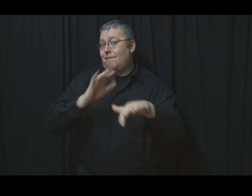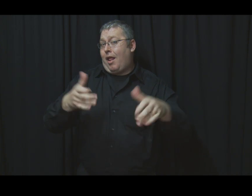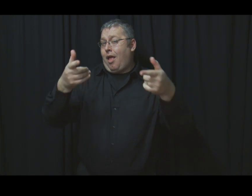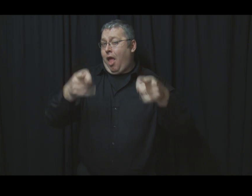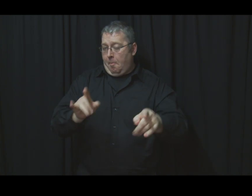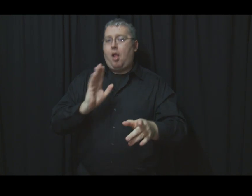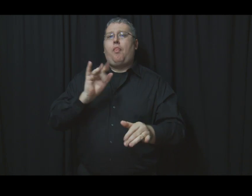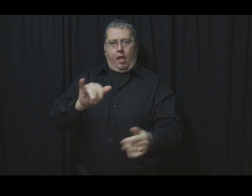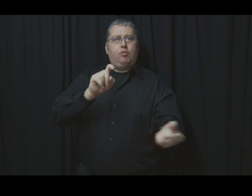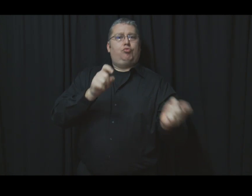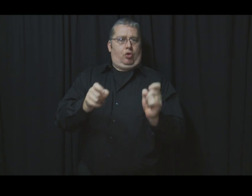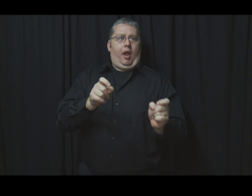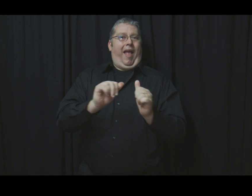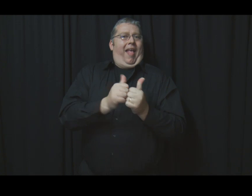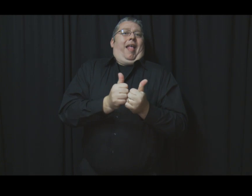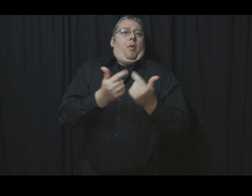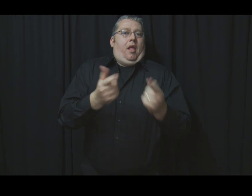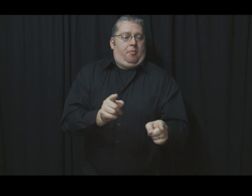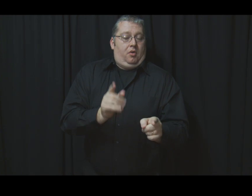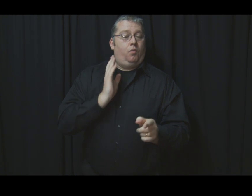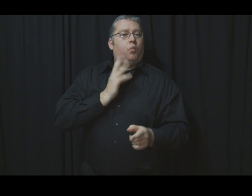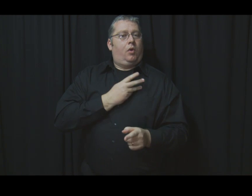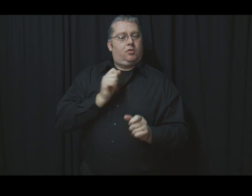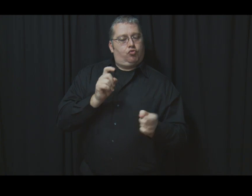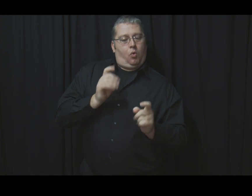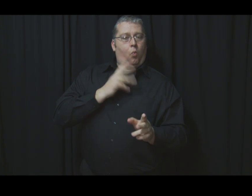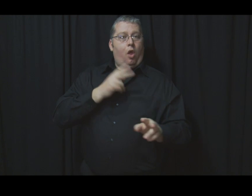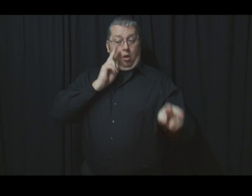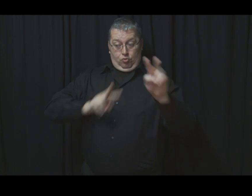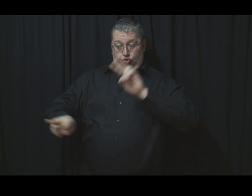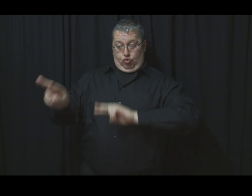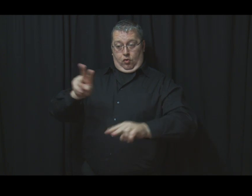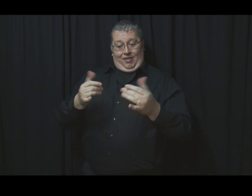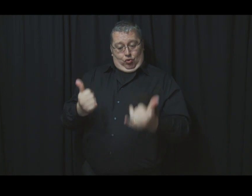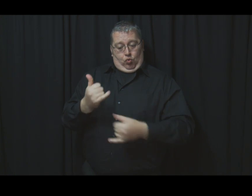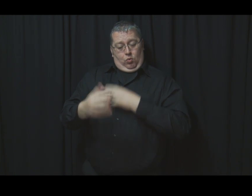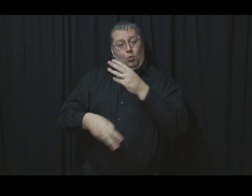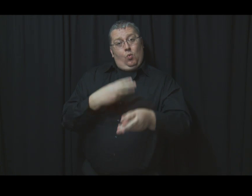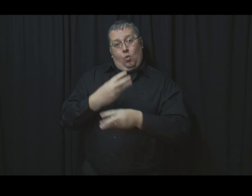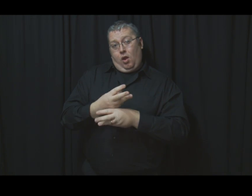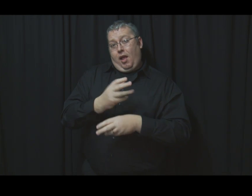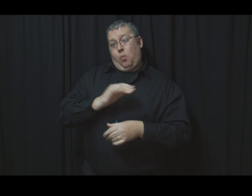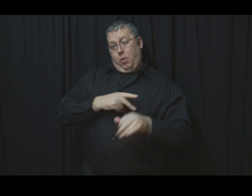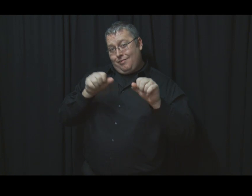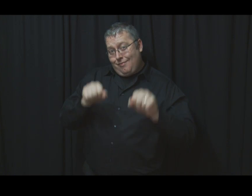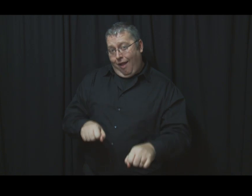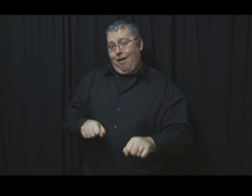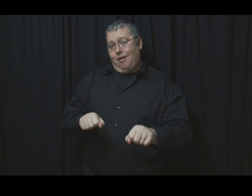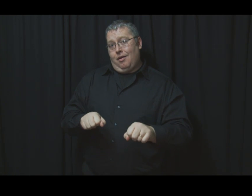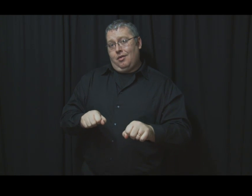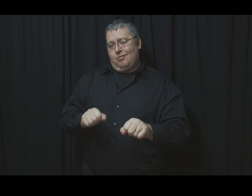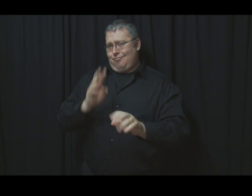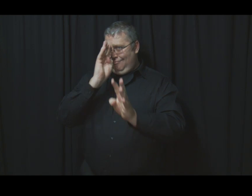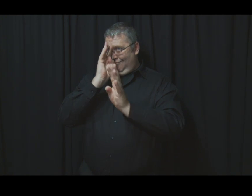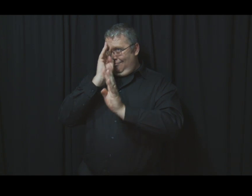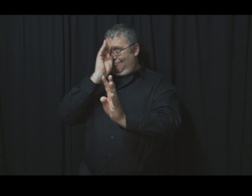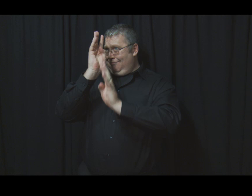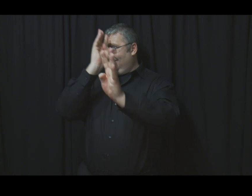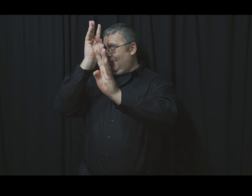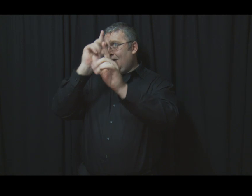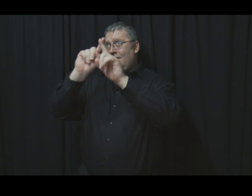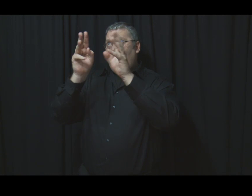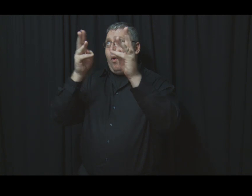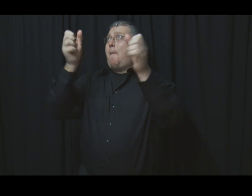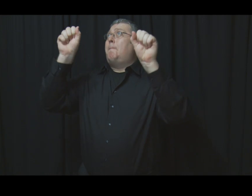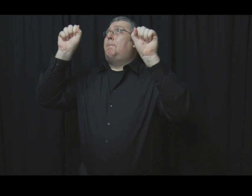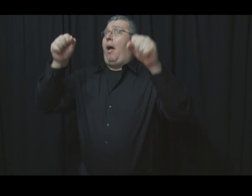to change because we observe in the current world, and we're able to come up with maybe different ways this could have